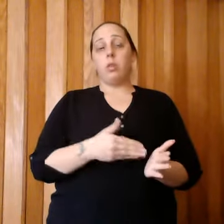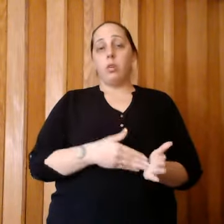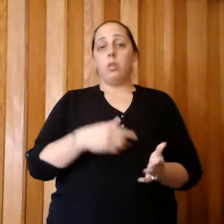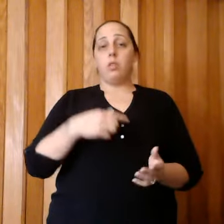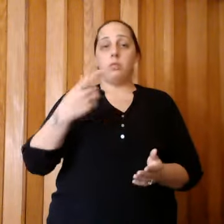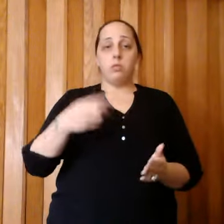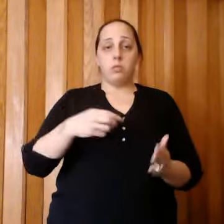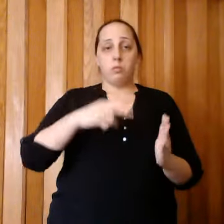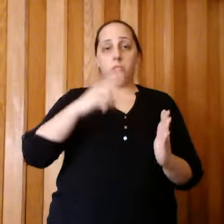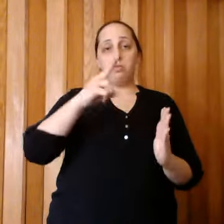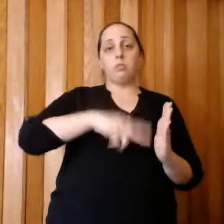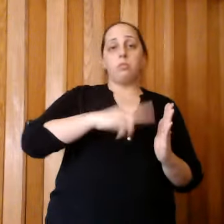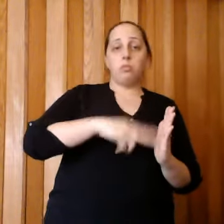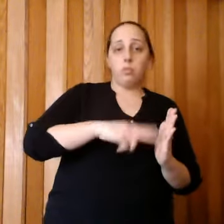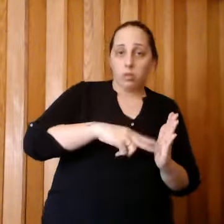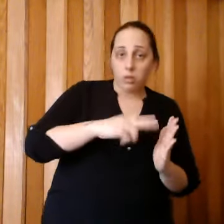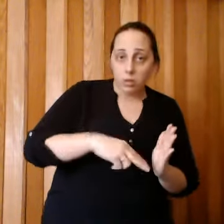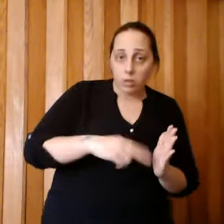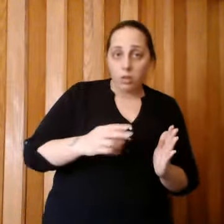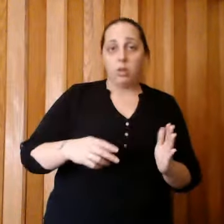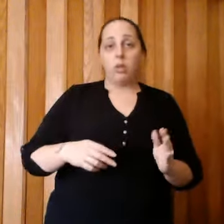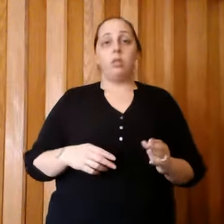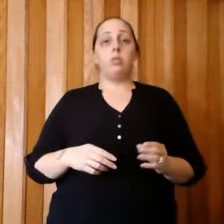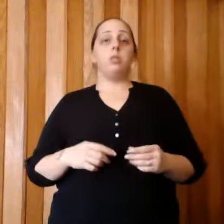do is the gospel application and then I do the gospel.